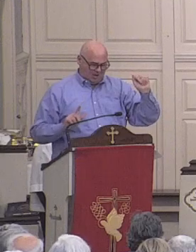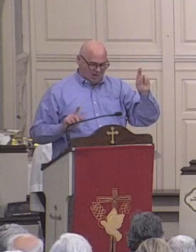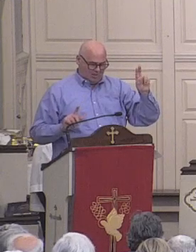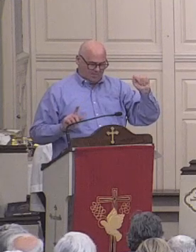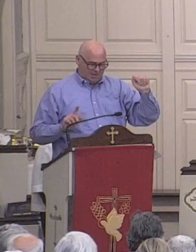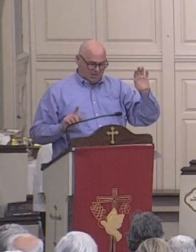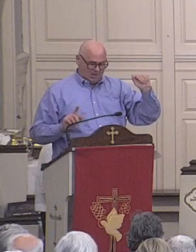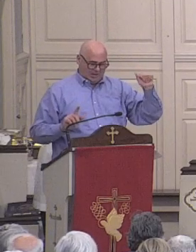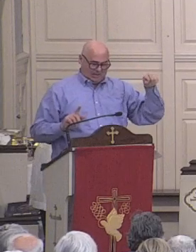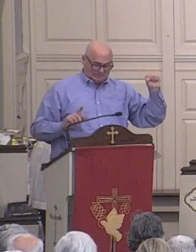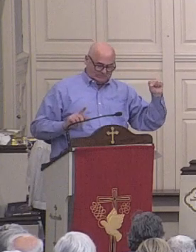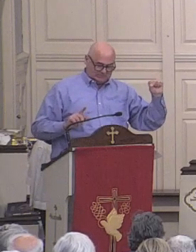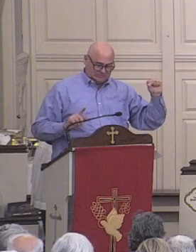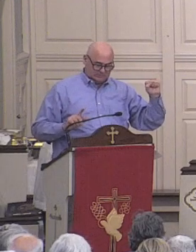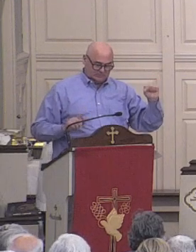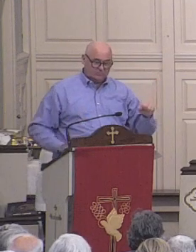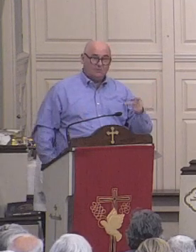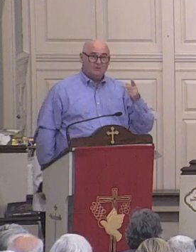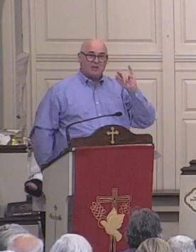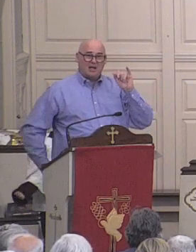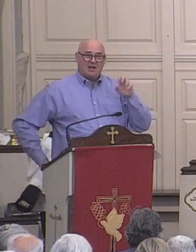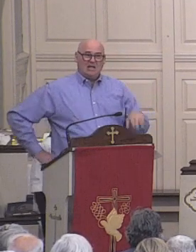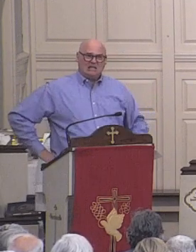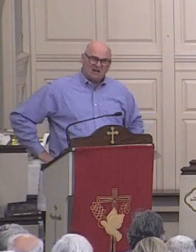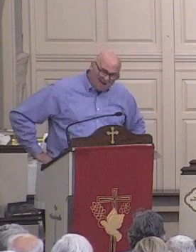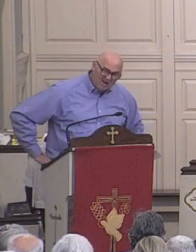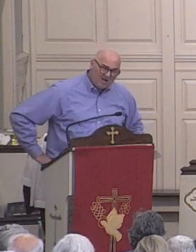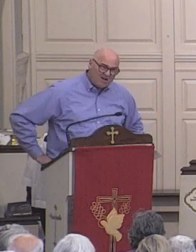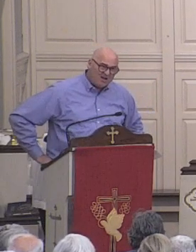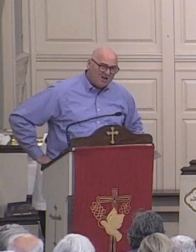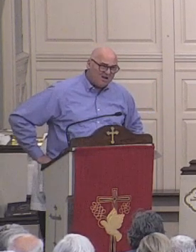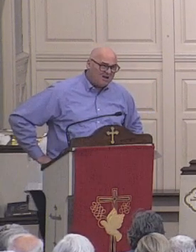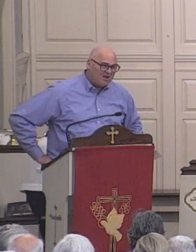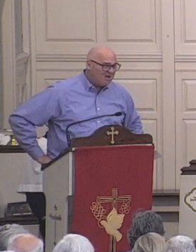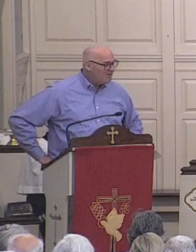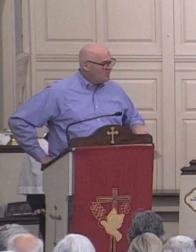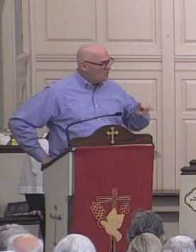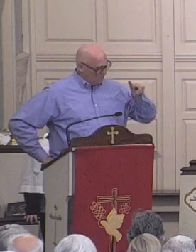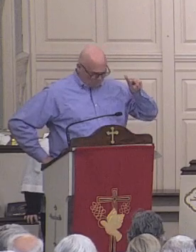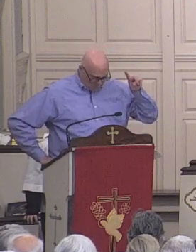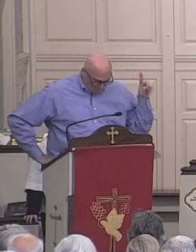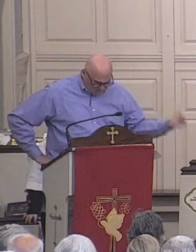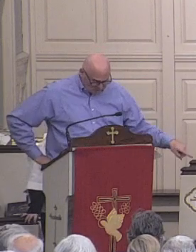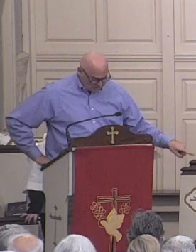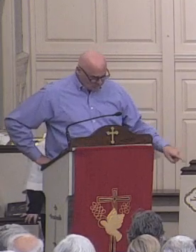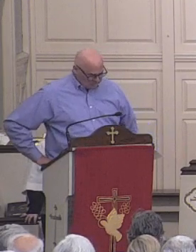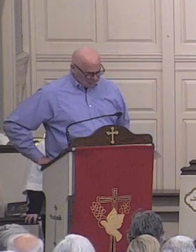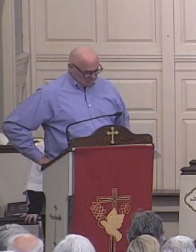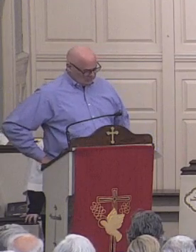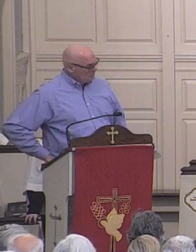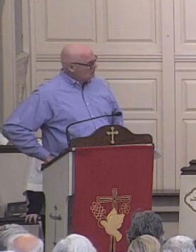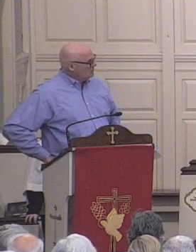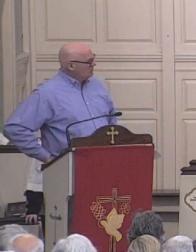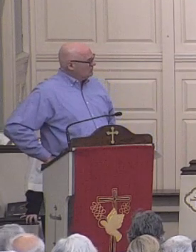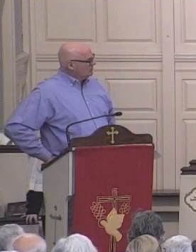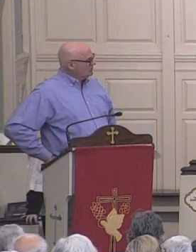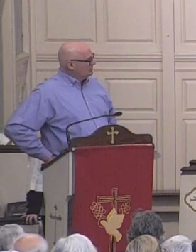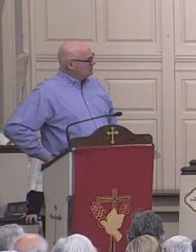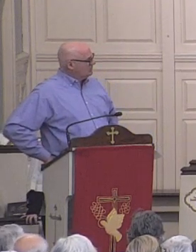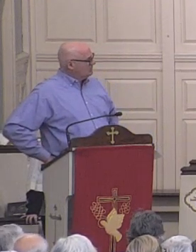Barabbas for them instead. Pilate again said to them in